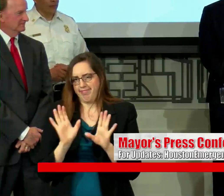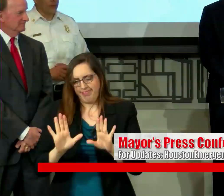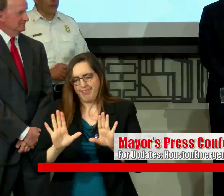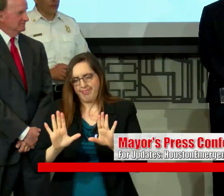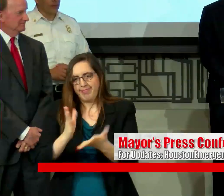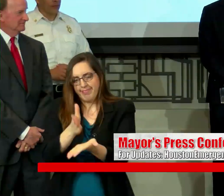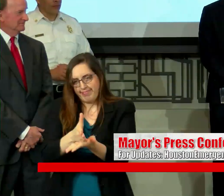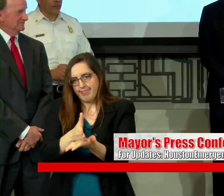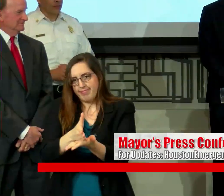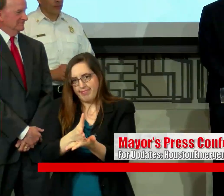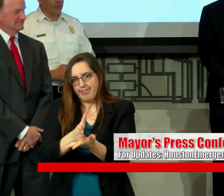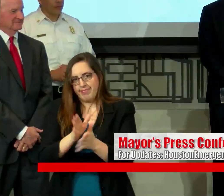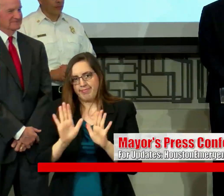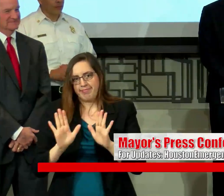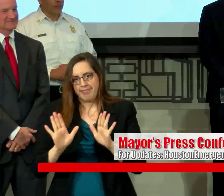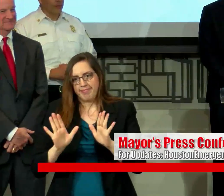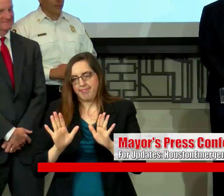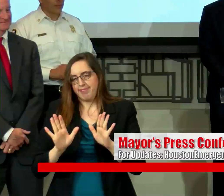stop.